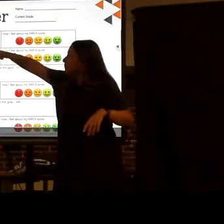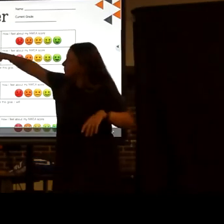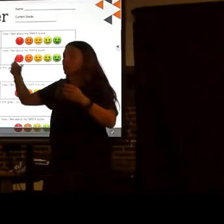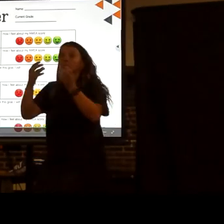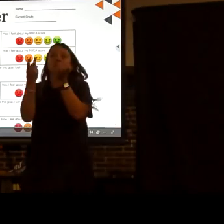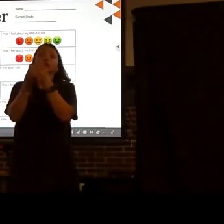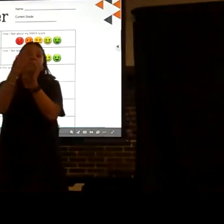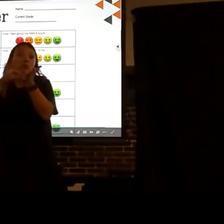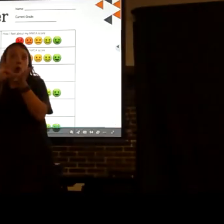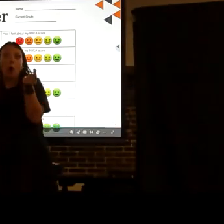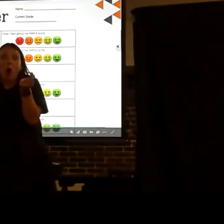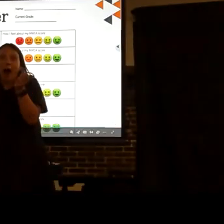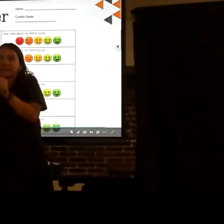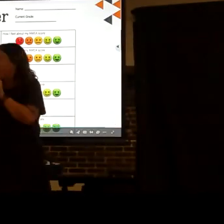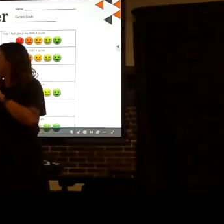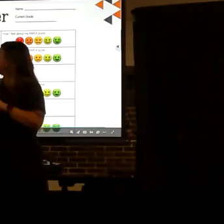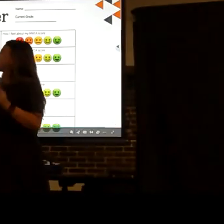our students.